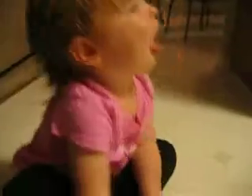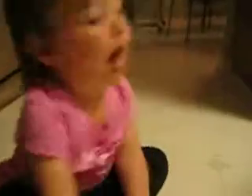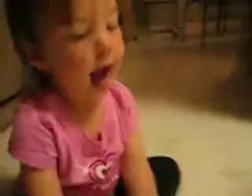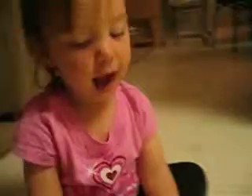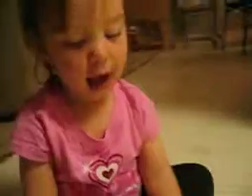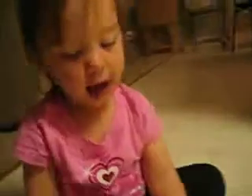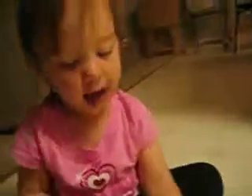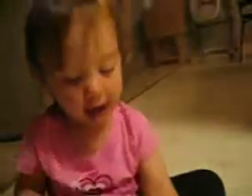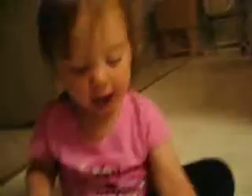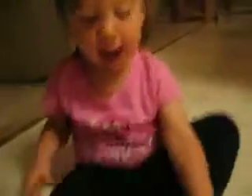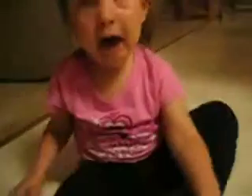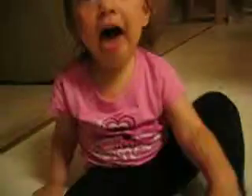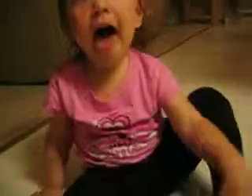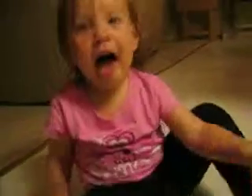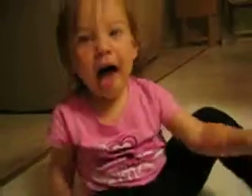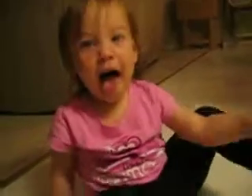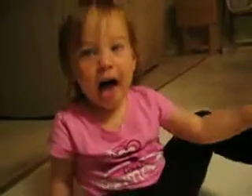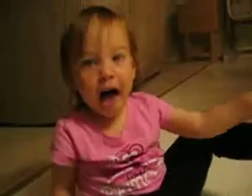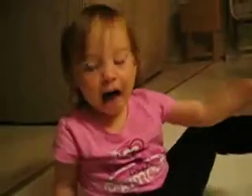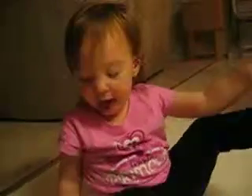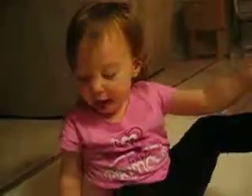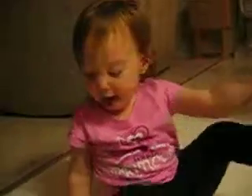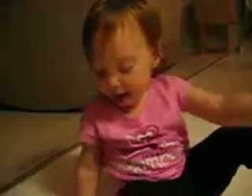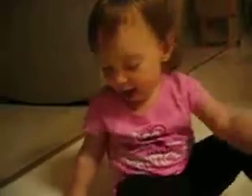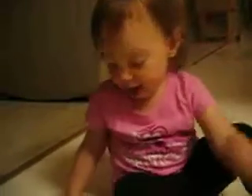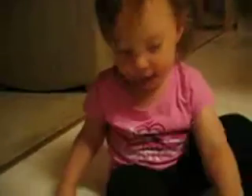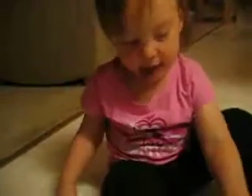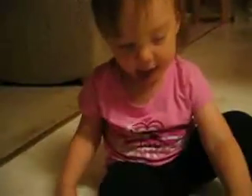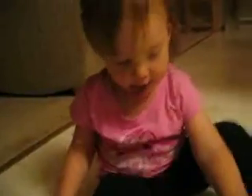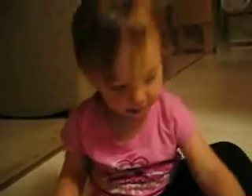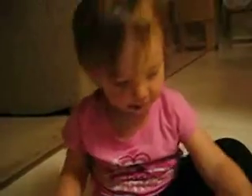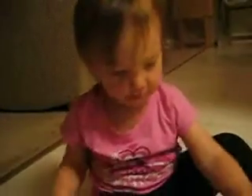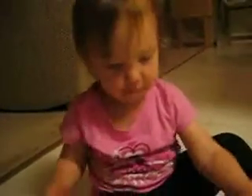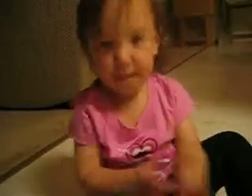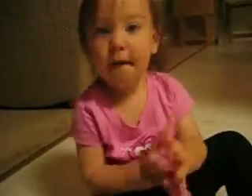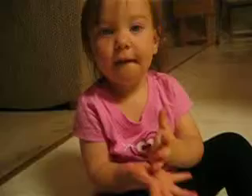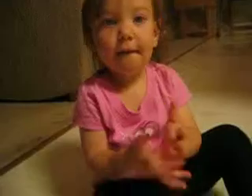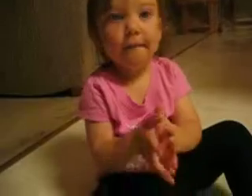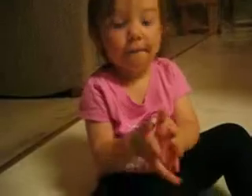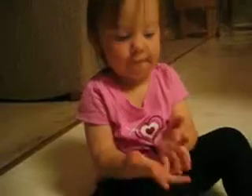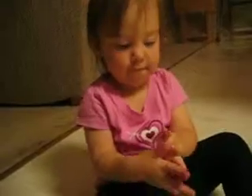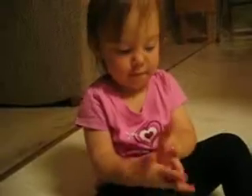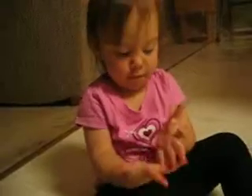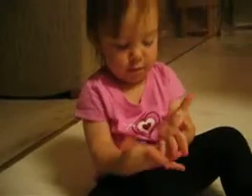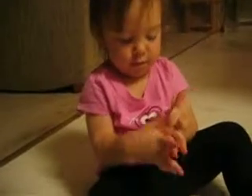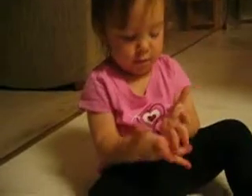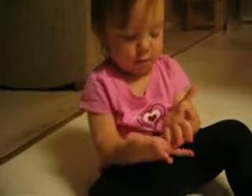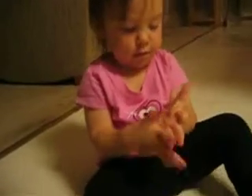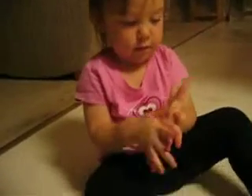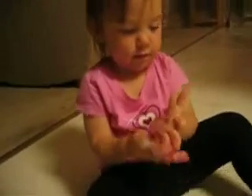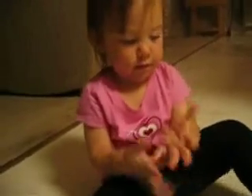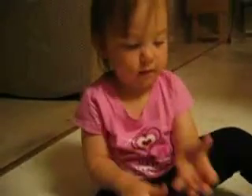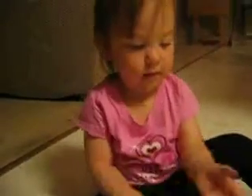Sniff them. You did all your signs. Very good, baby. Clap your hands because you're good. That's book, right?